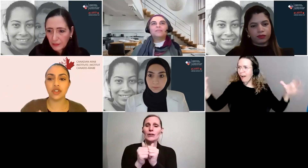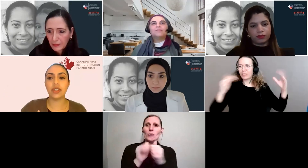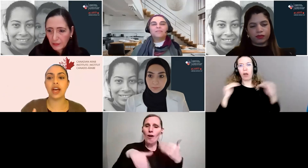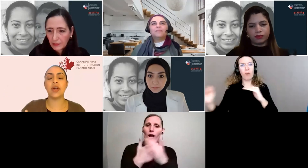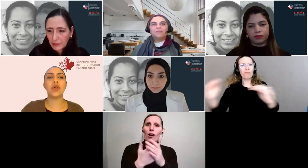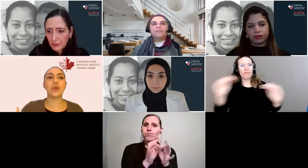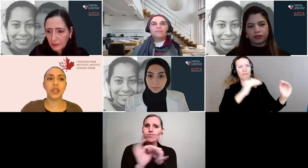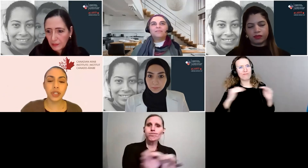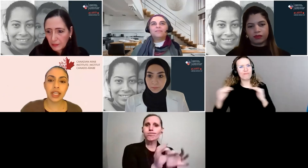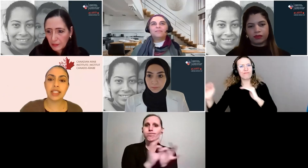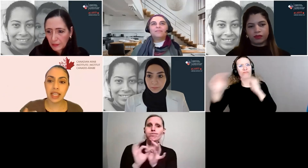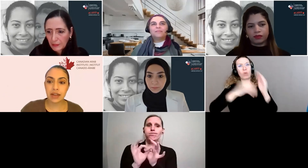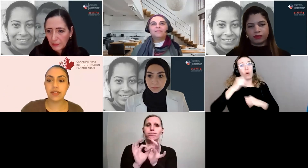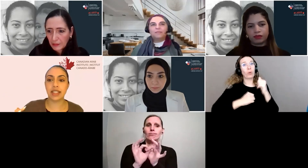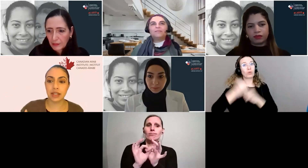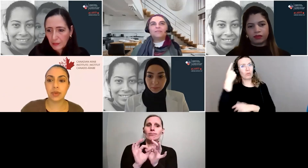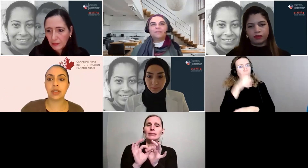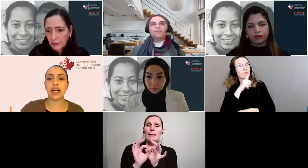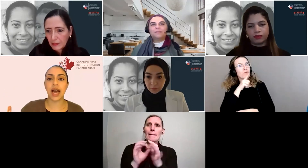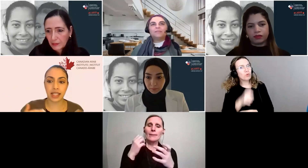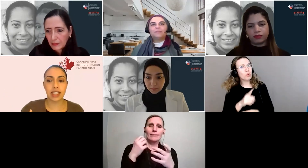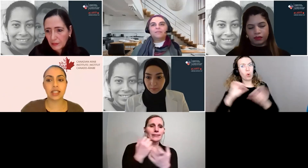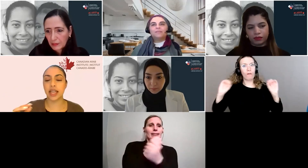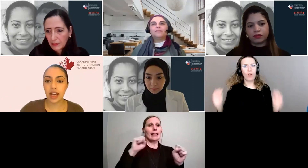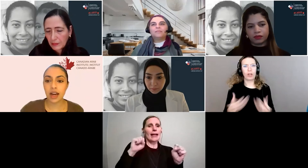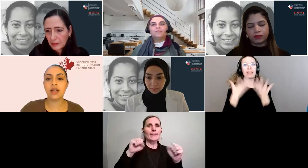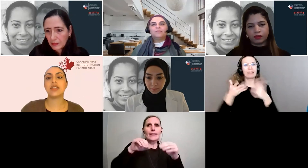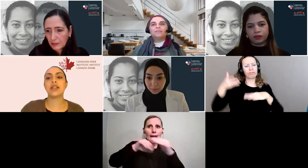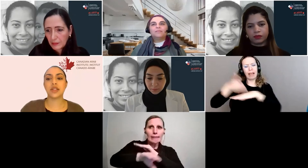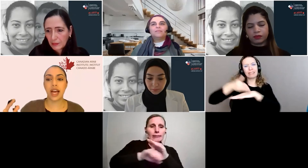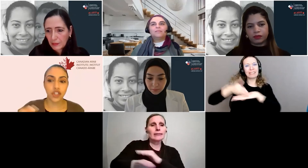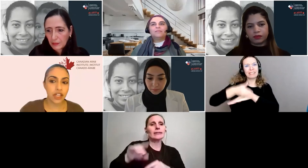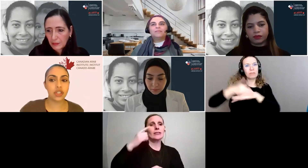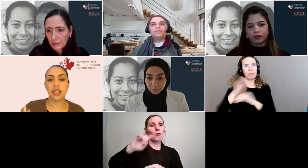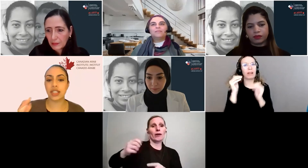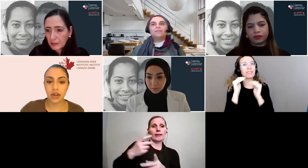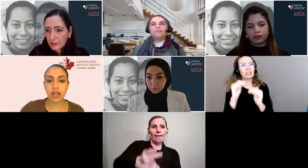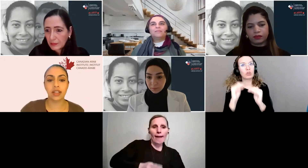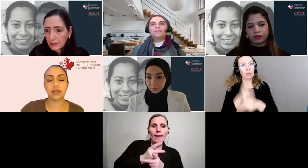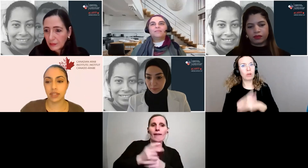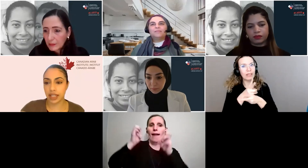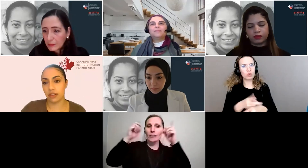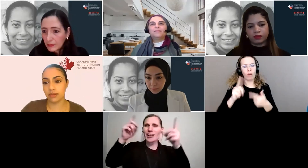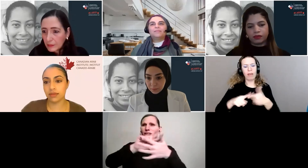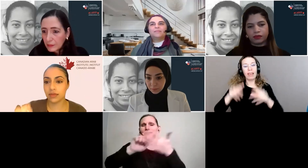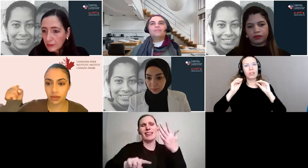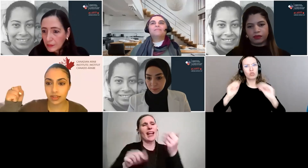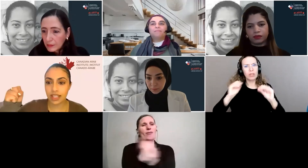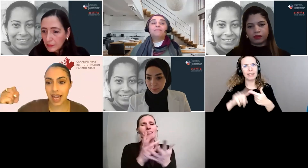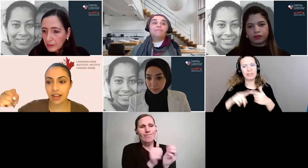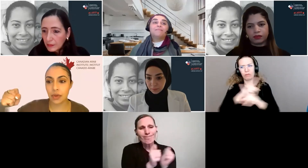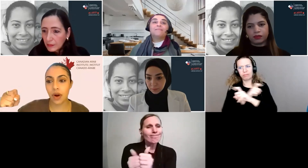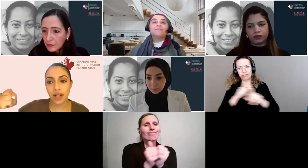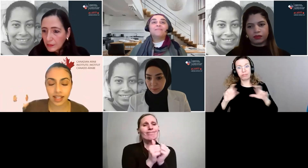to ensure that we create safe, accessible access to care, education, etc., together. So